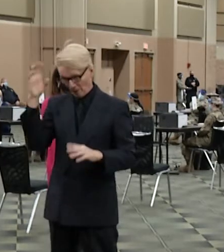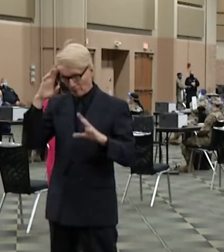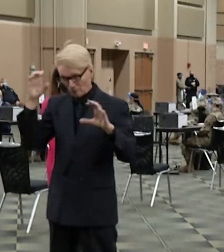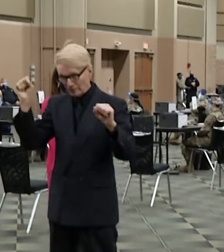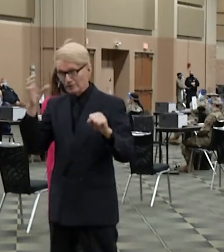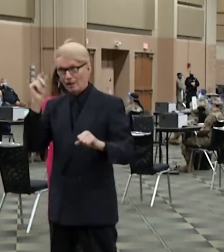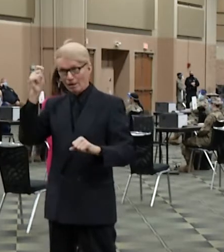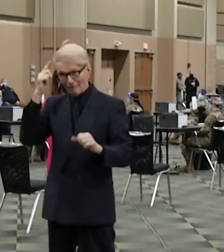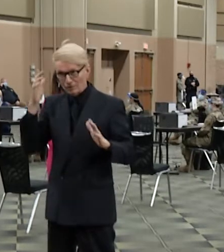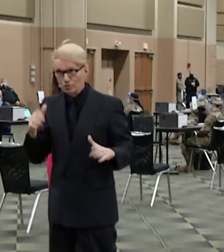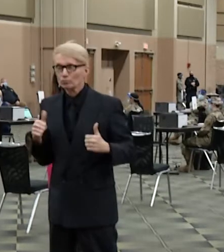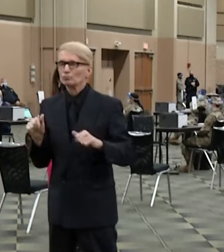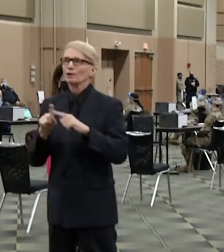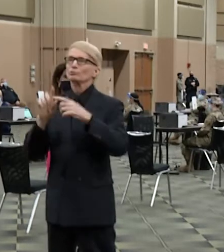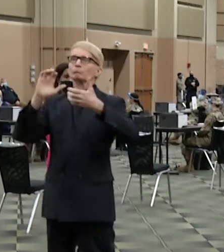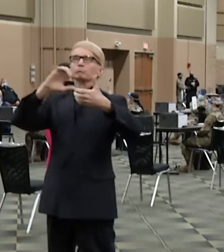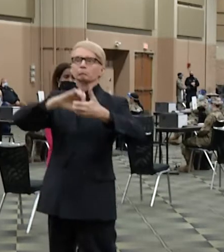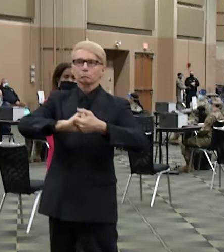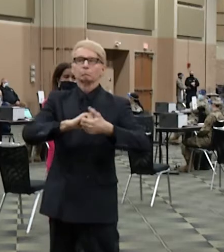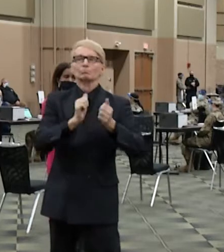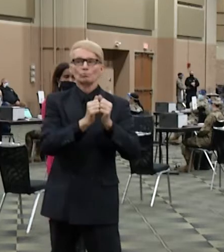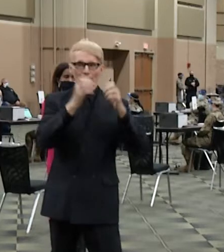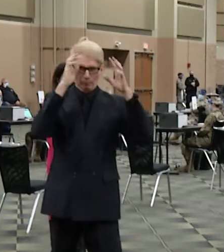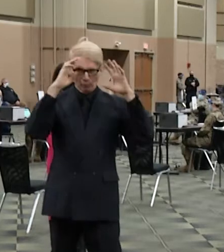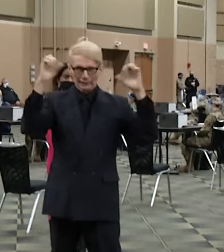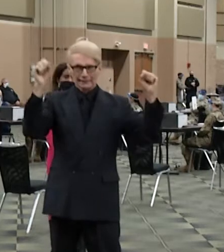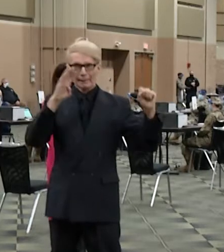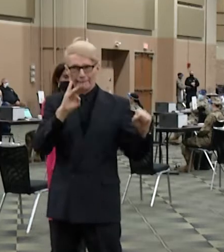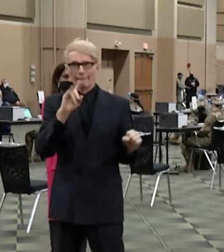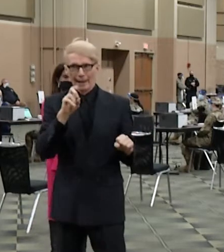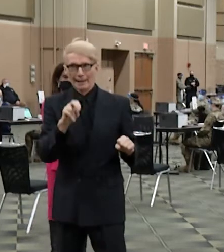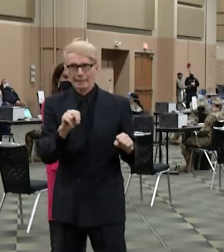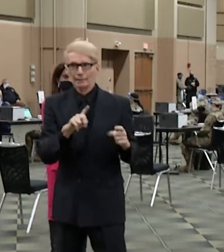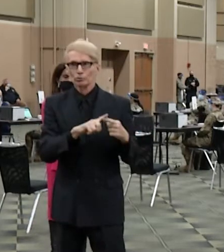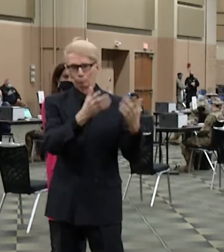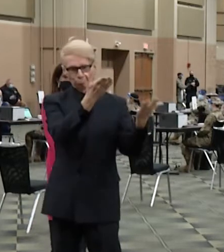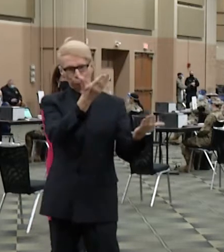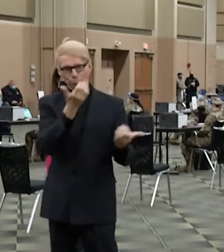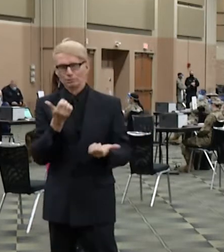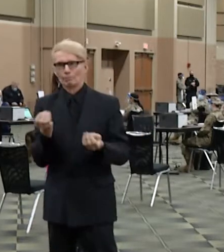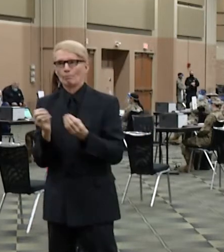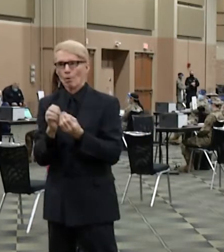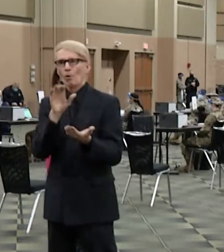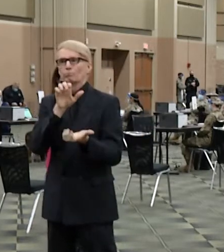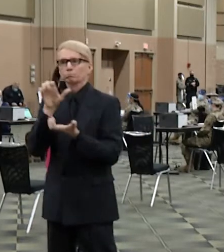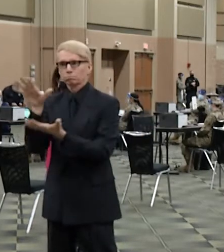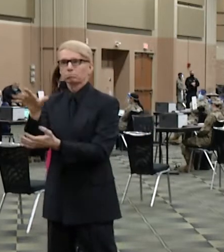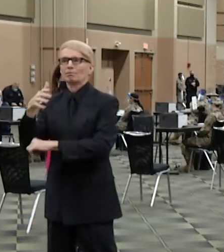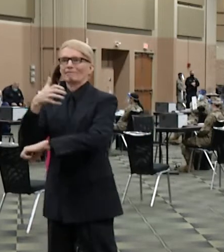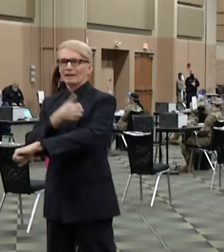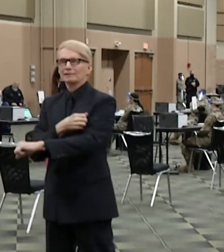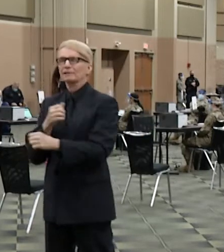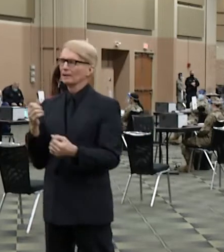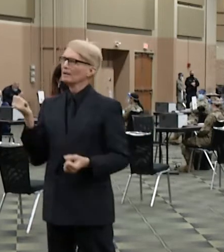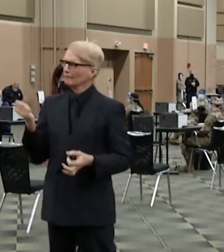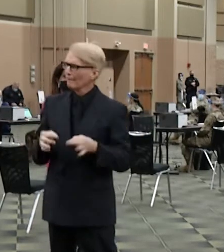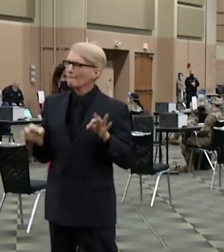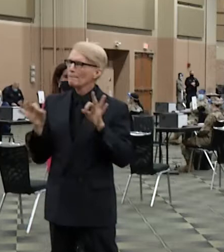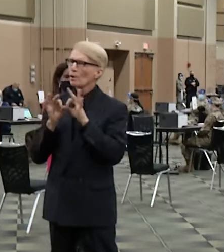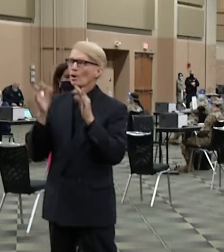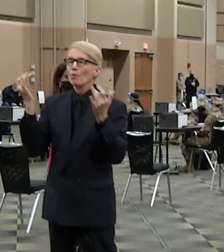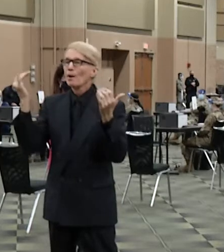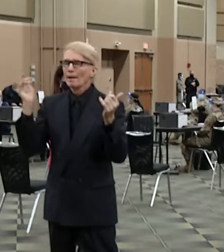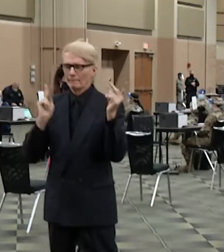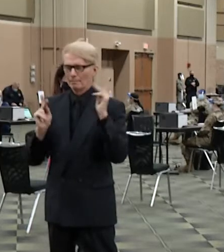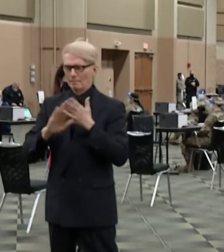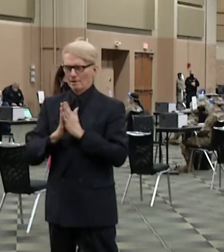that they work with the Biden administration to bring in an additional influx of vaccine. That is important, as sometimes people will get frustrated. They will